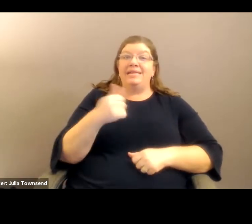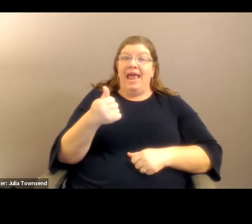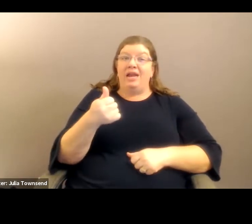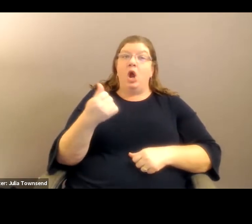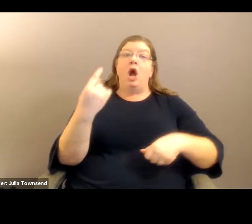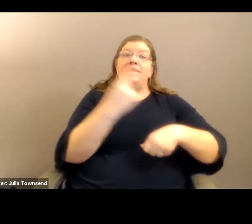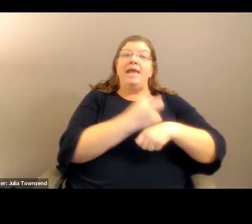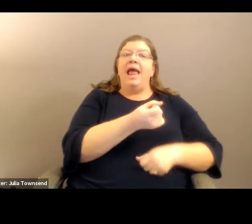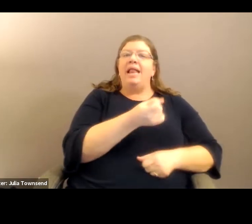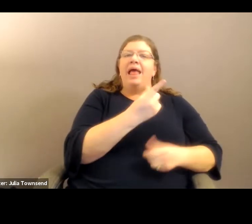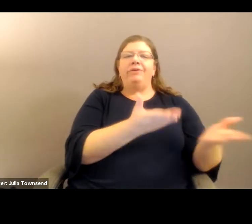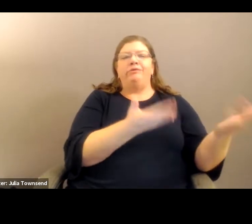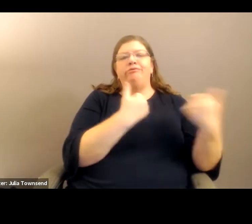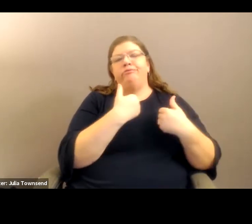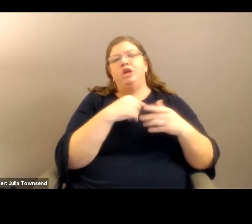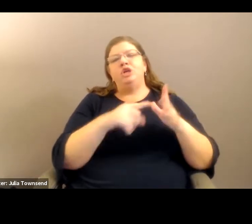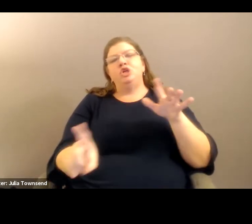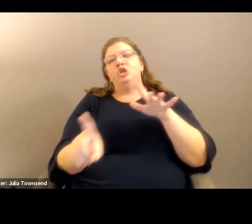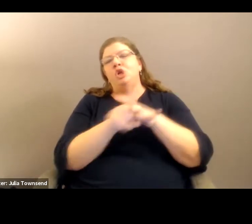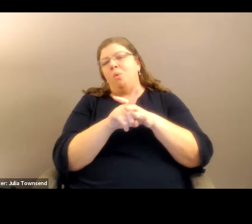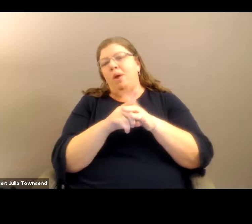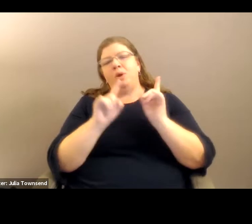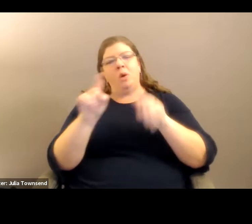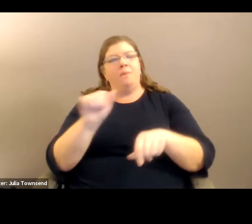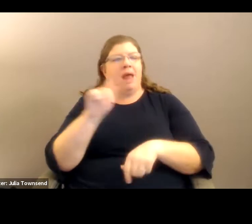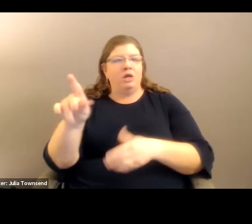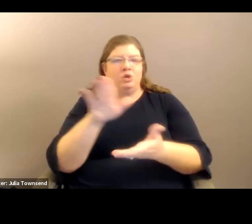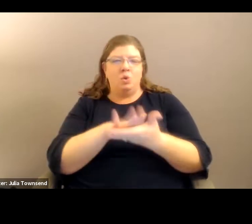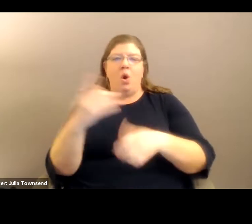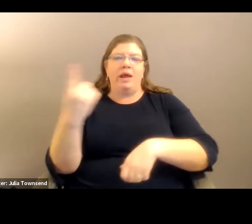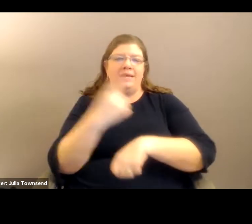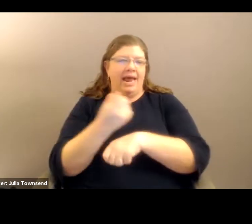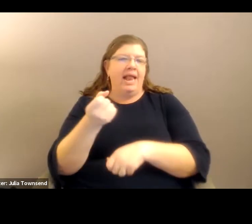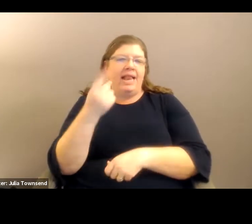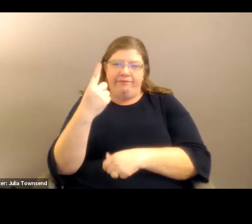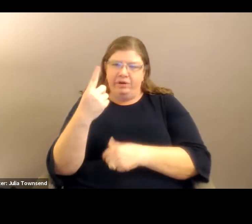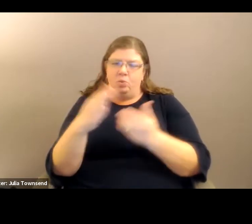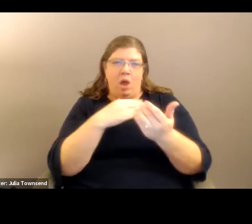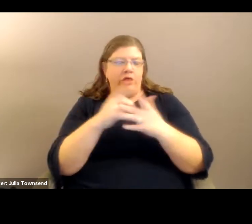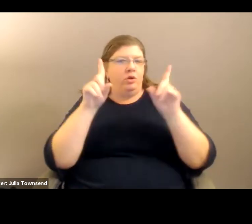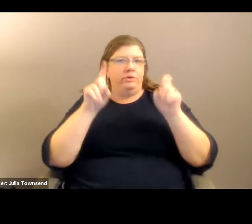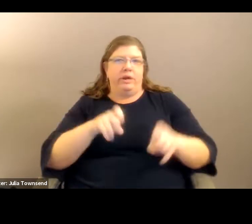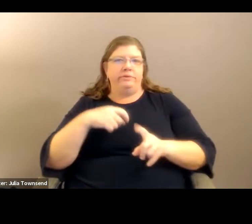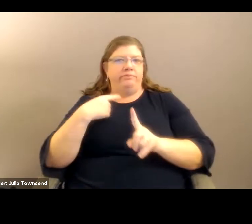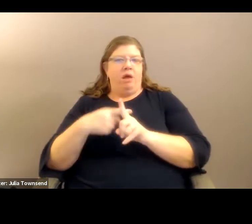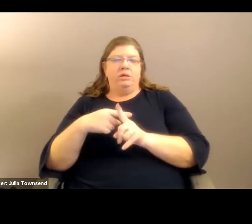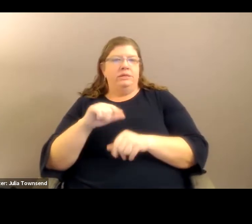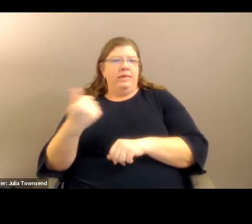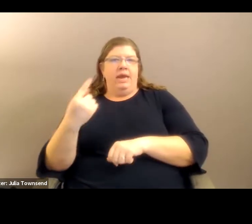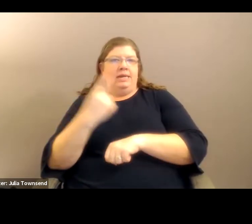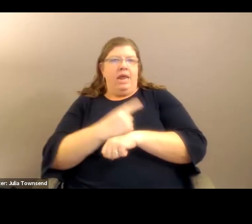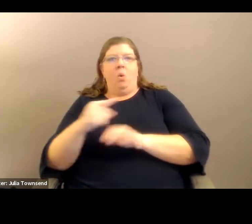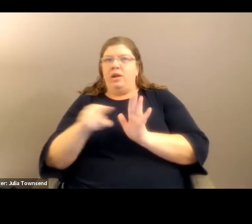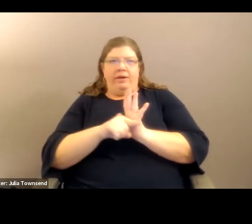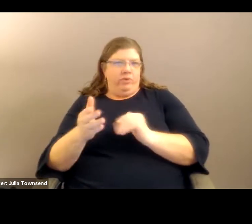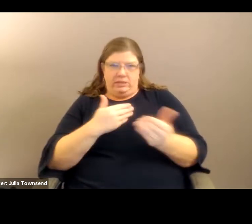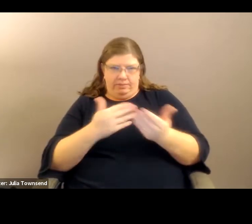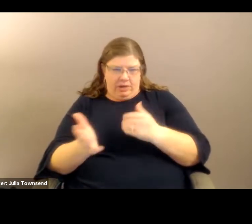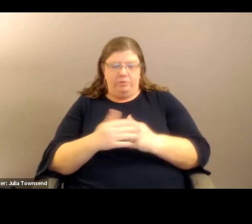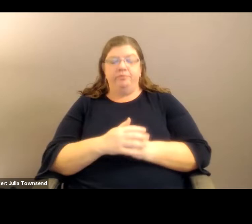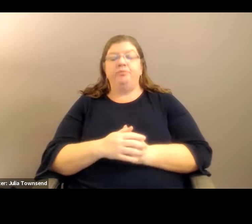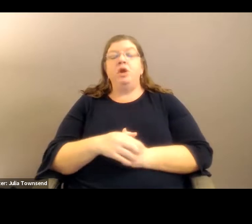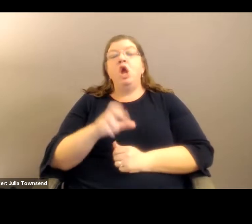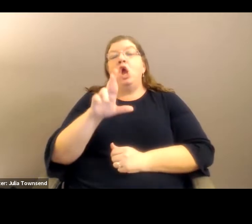They don't have to test anymore. Day 11, they can return to campus. So just to let you know. And we're keeping track of the